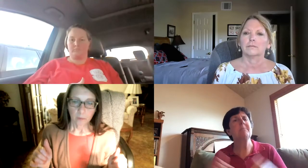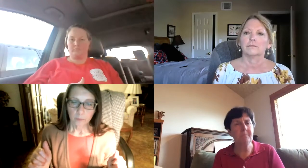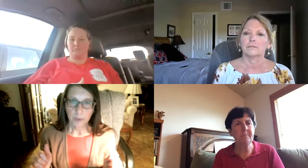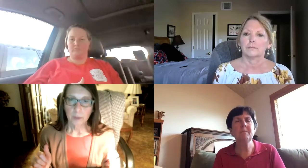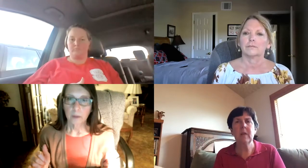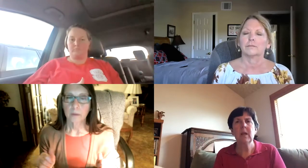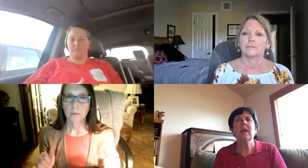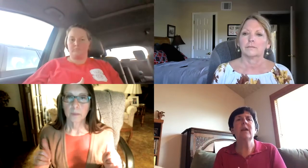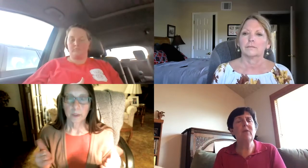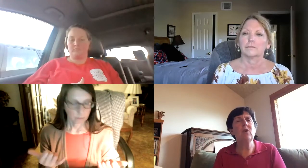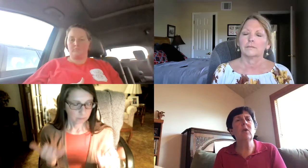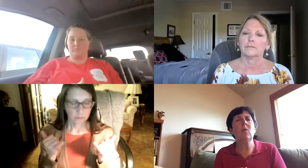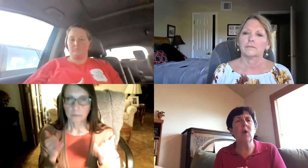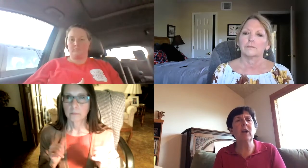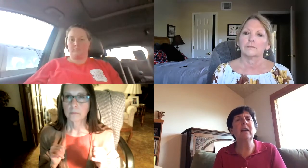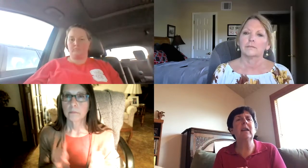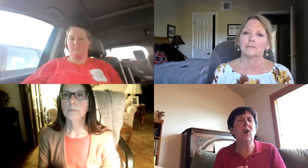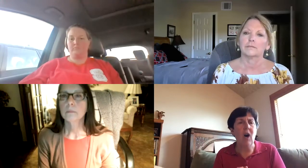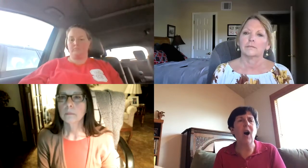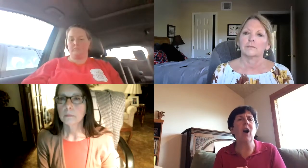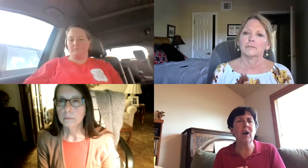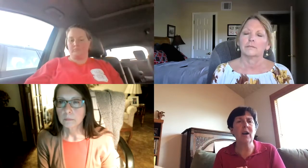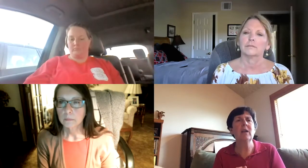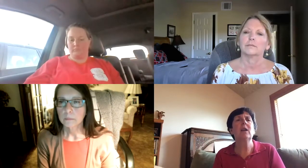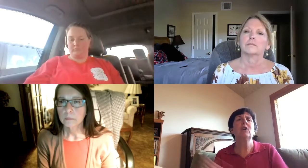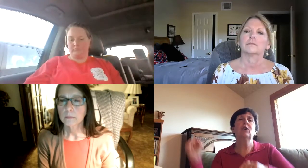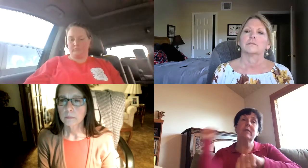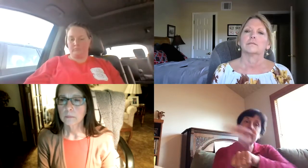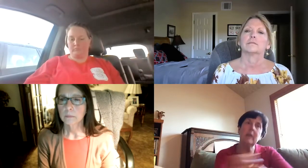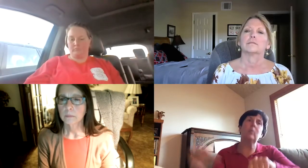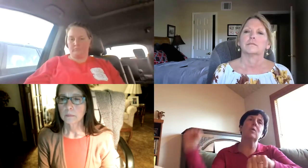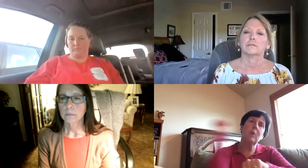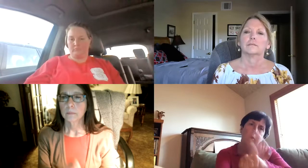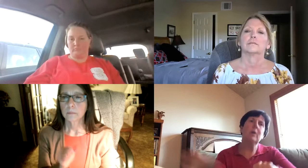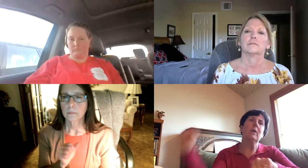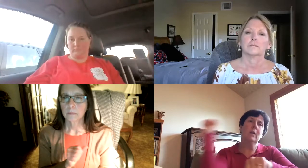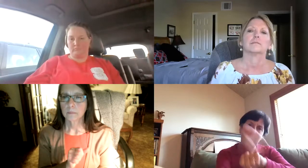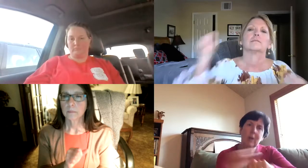Wise. Mm-hmm. If you're working hard, you'll see